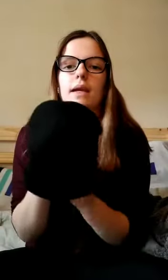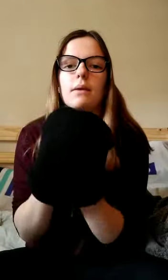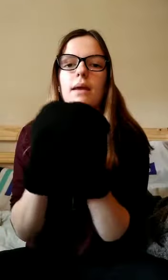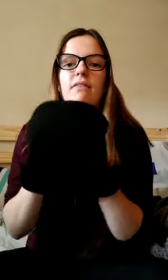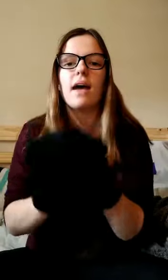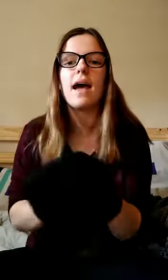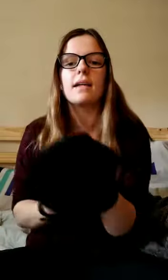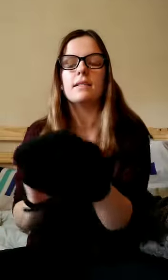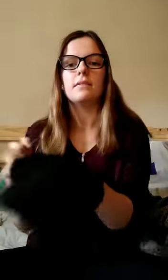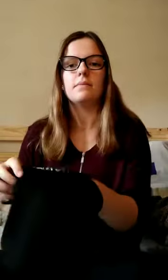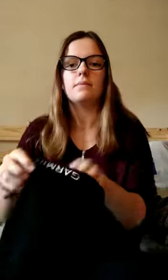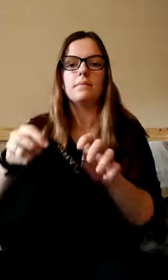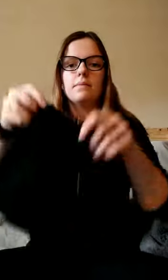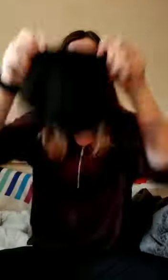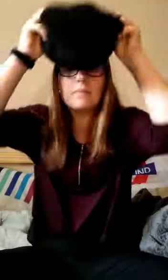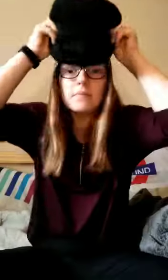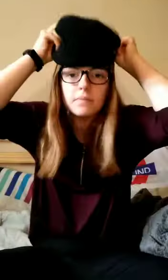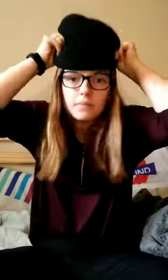Here we have a hat.